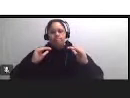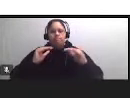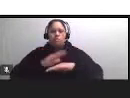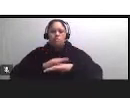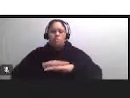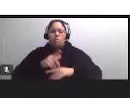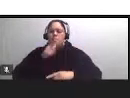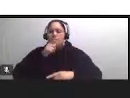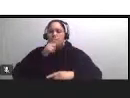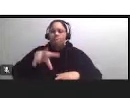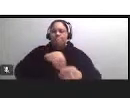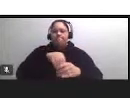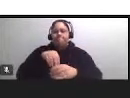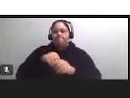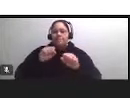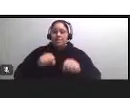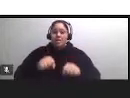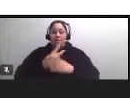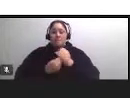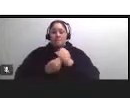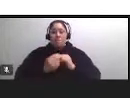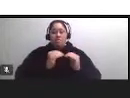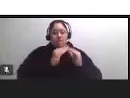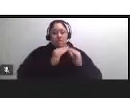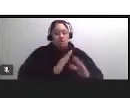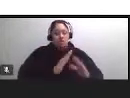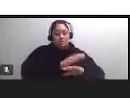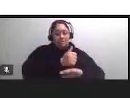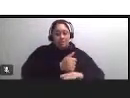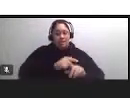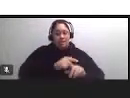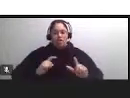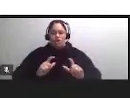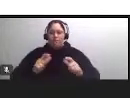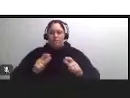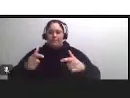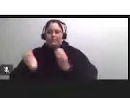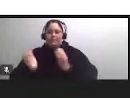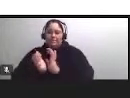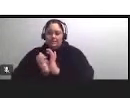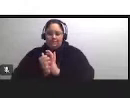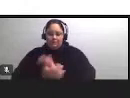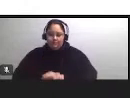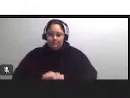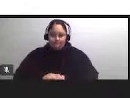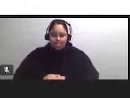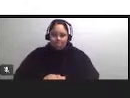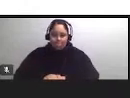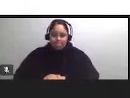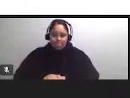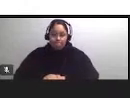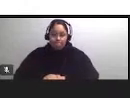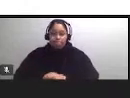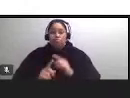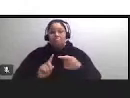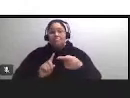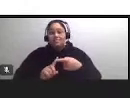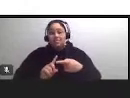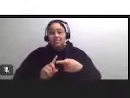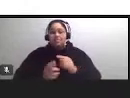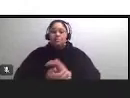of the public, both in the House sittings and committee meetings. So